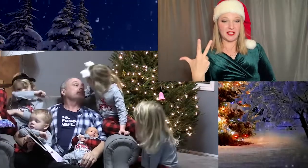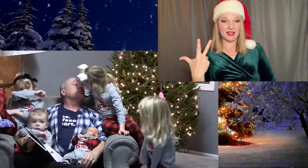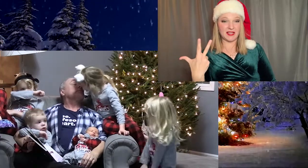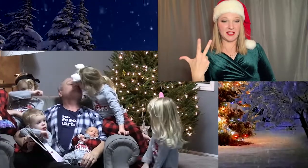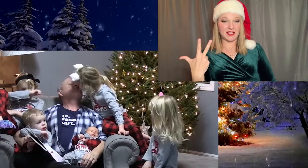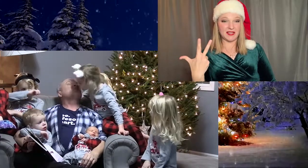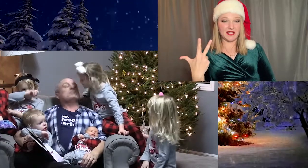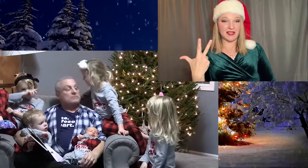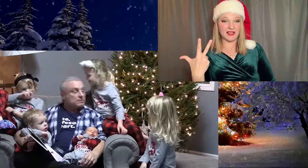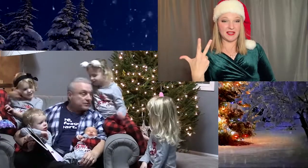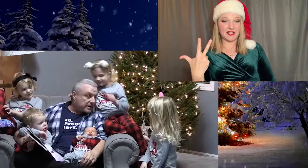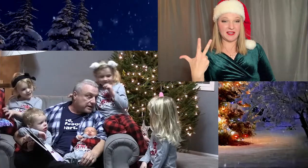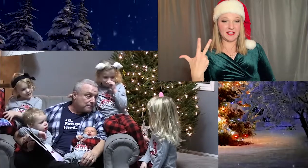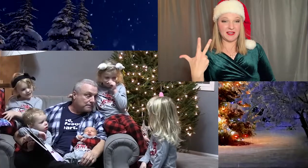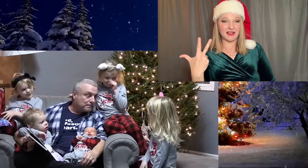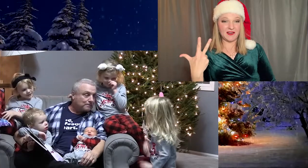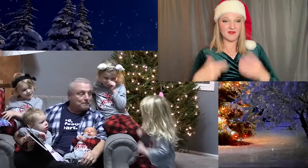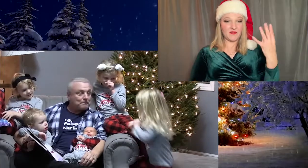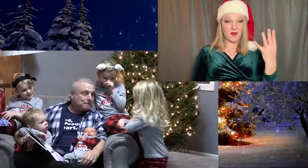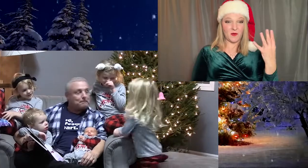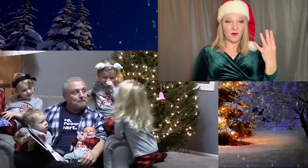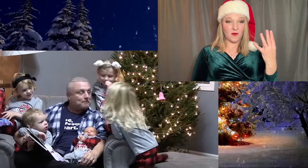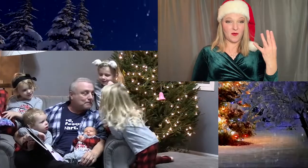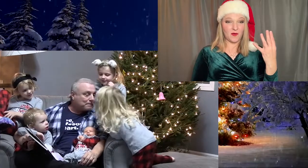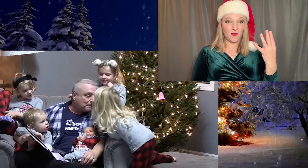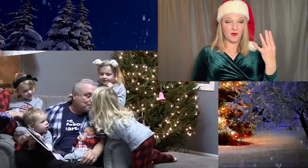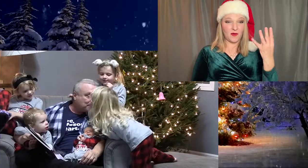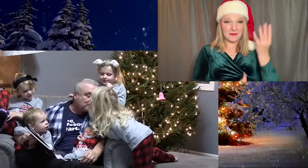number two, number